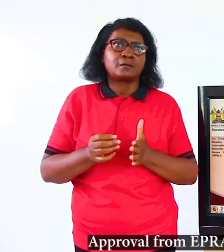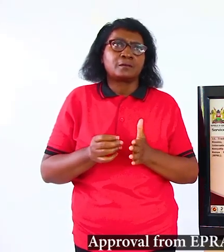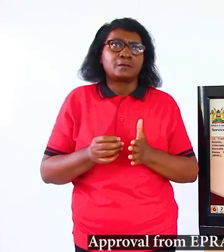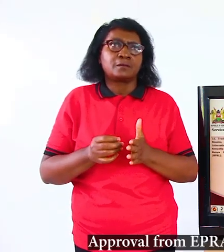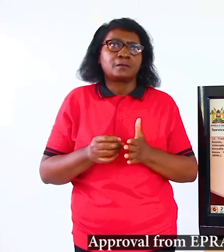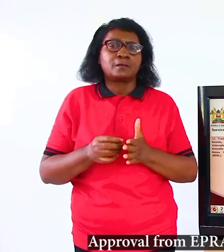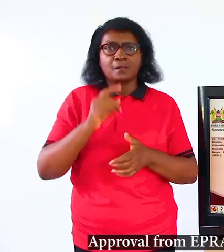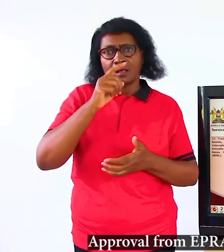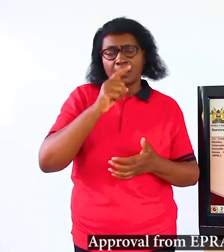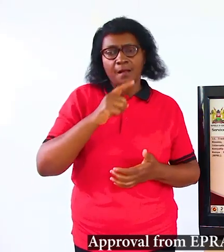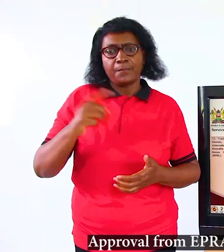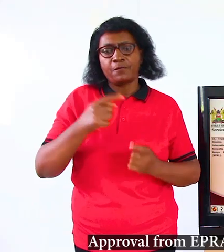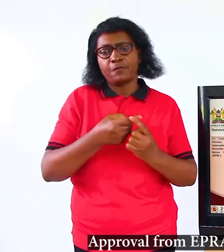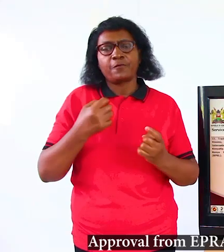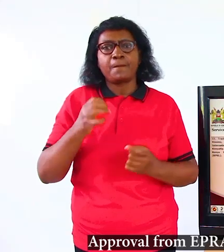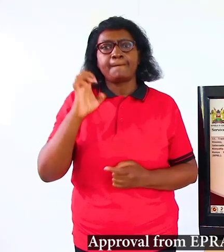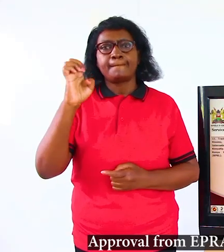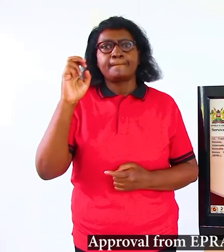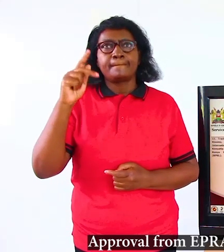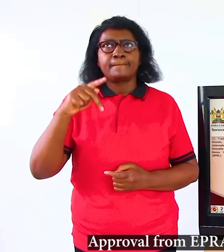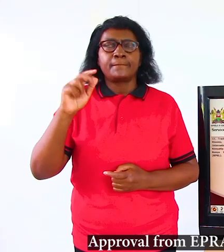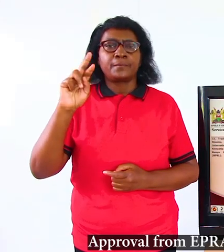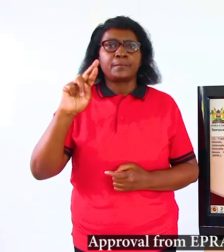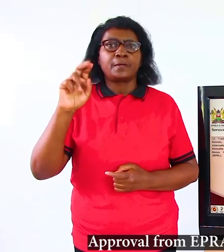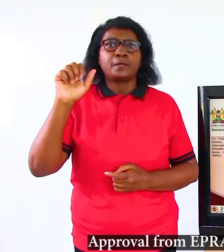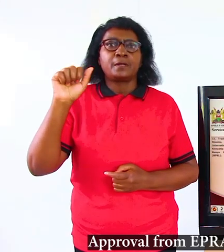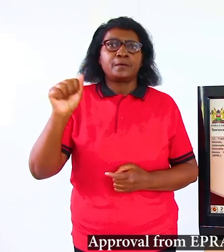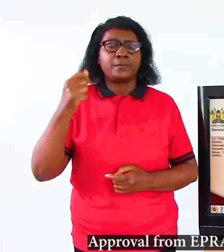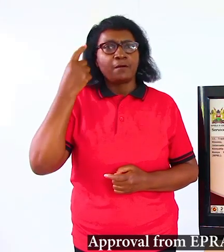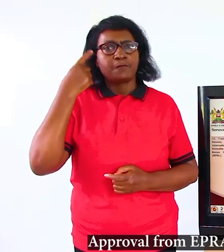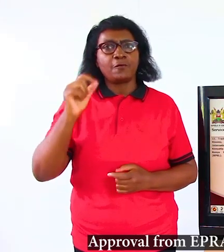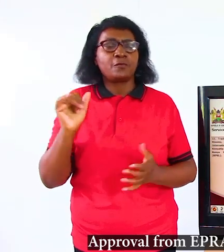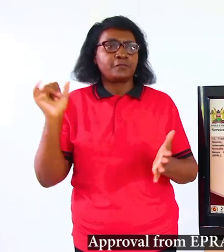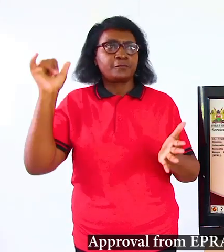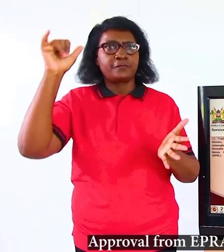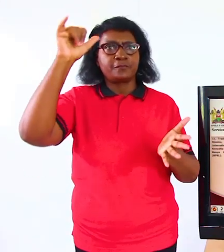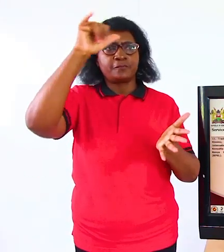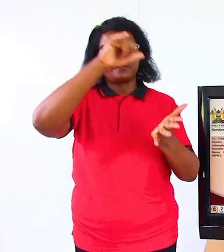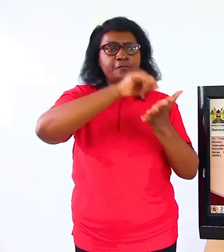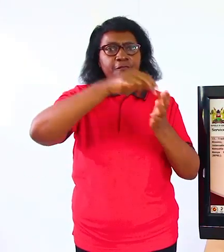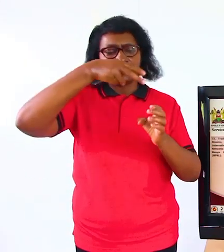Approval from EPRA for jet or IK loading.